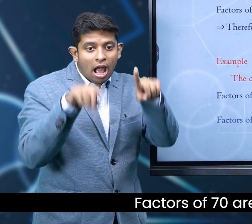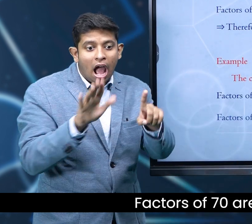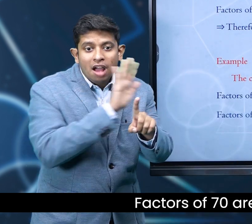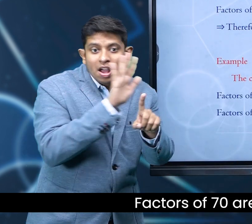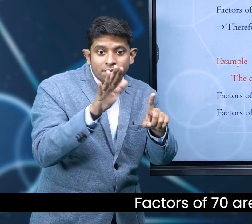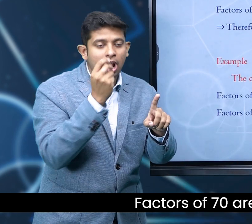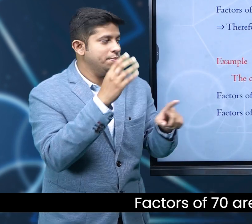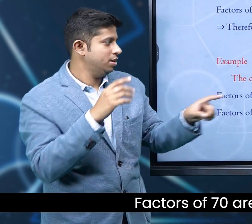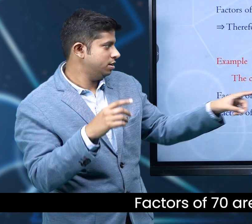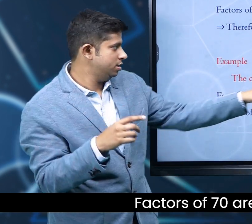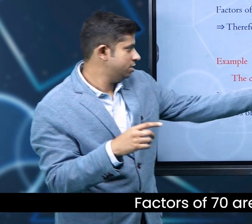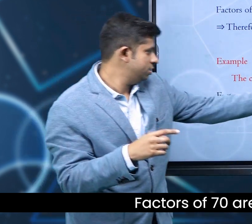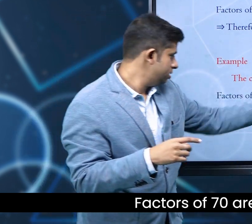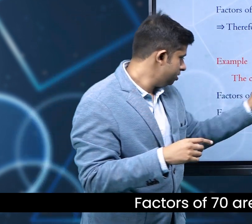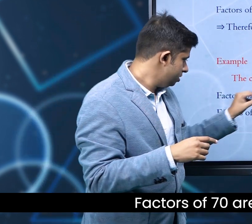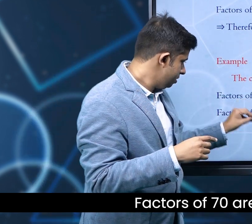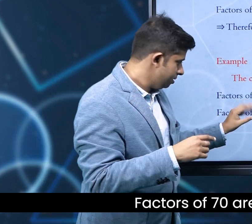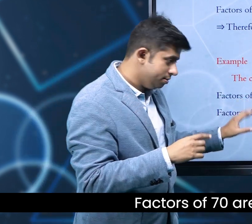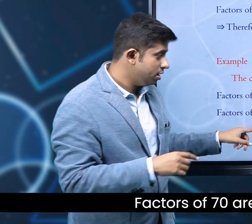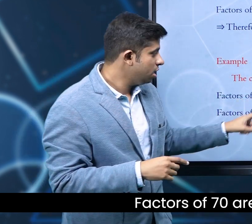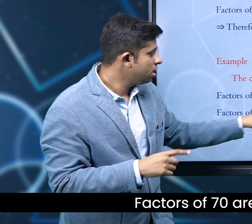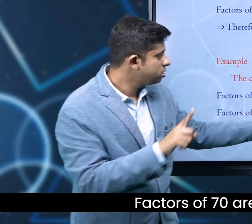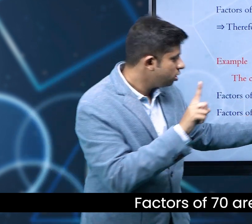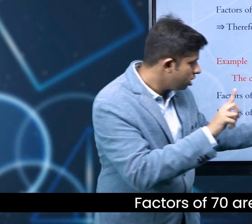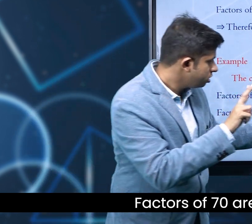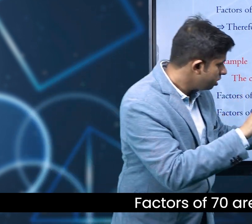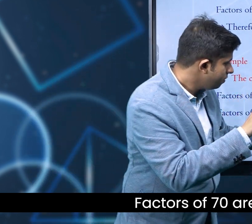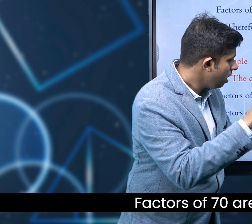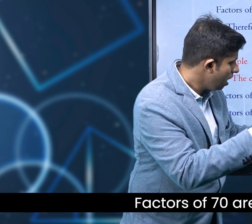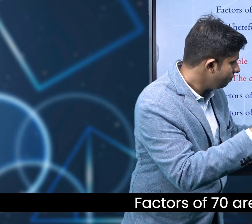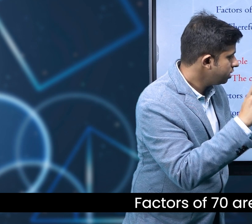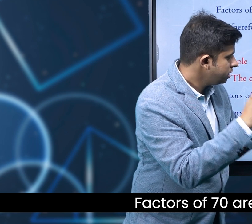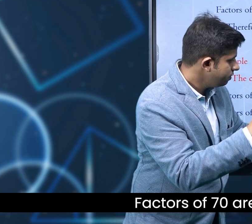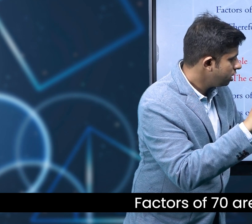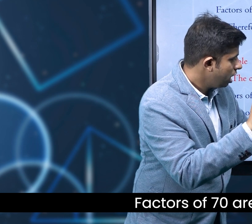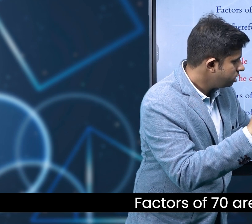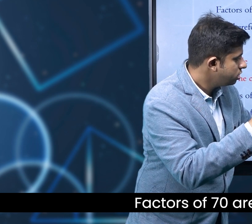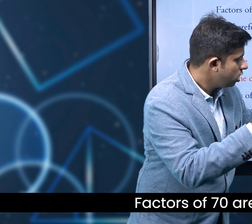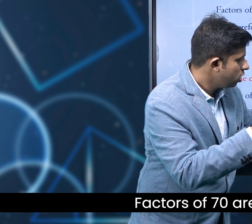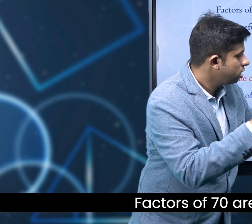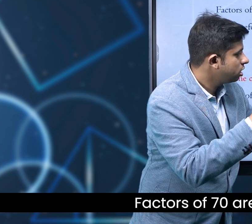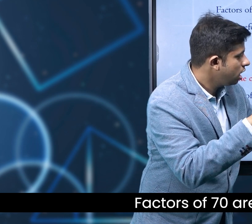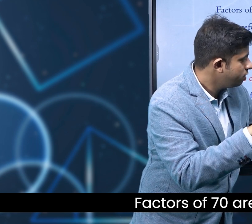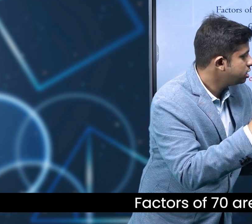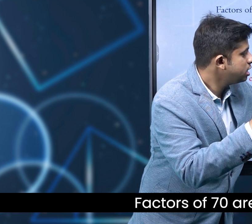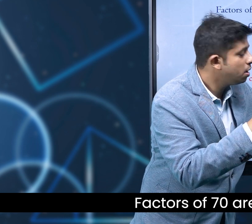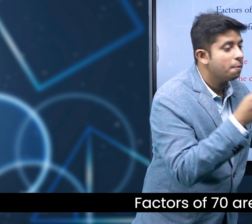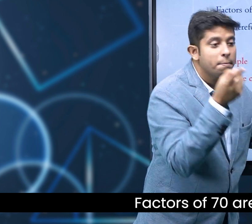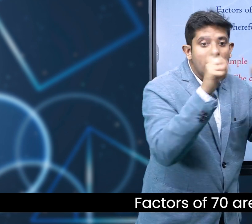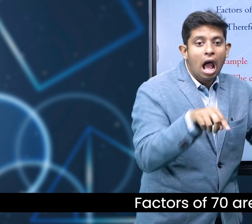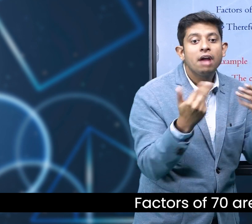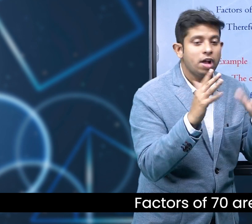Factors of 70 are 1, 2, 5, 7, 10, 14, 35 and 70.